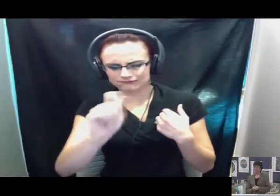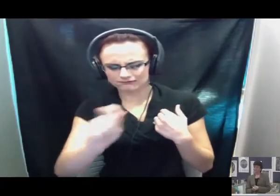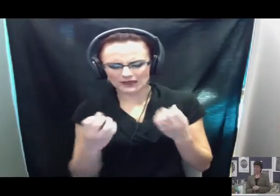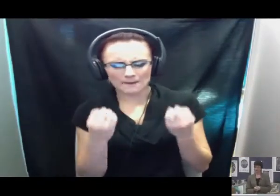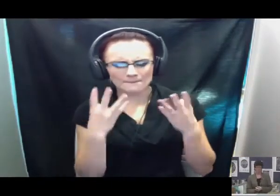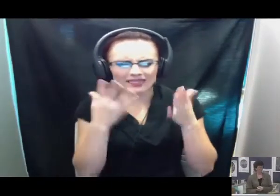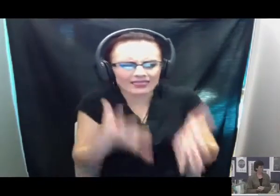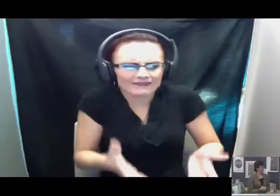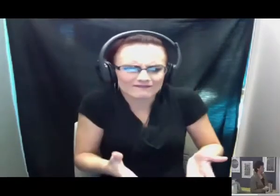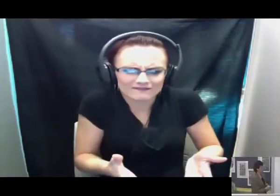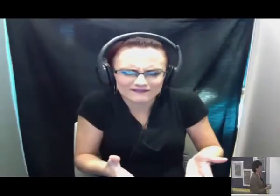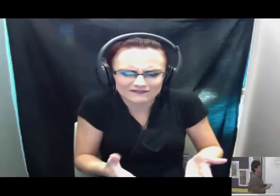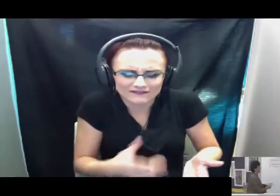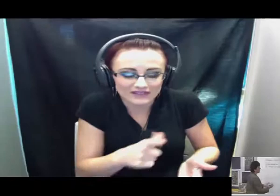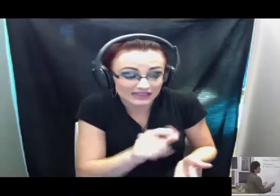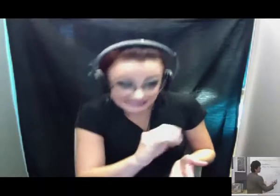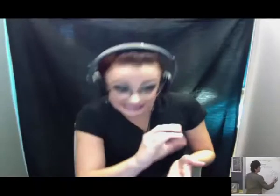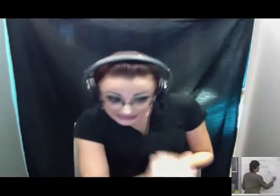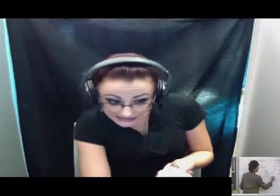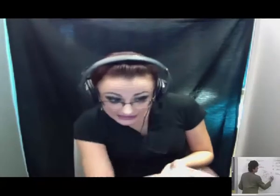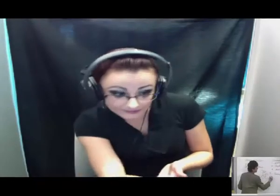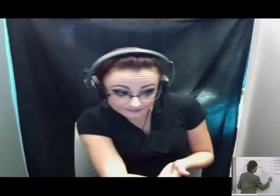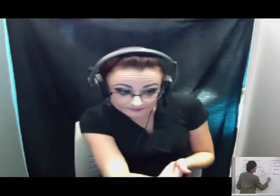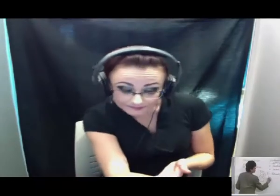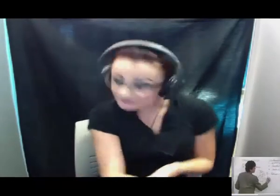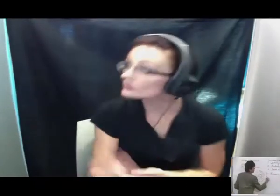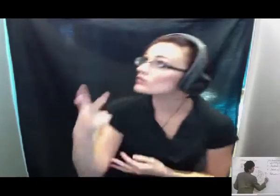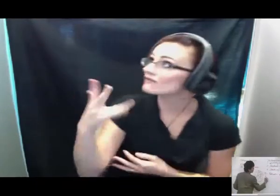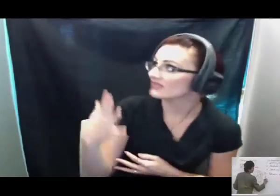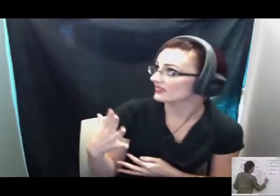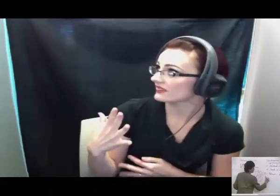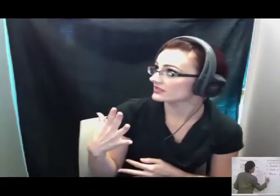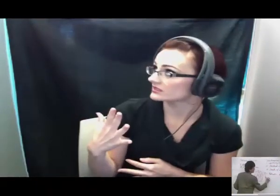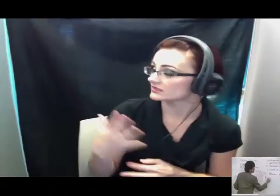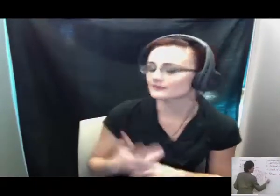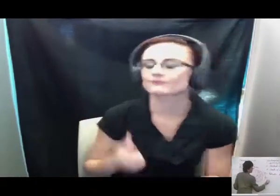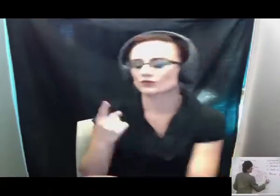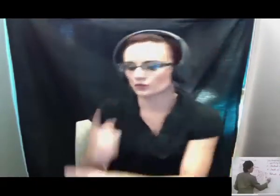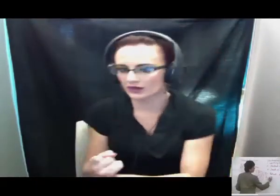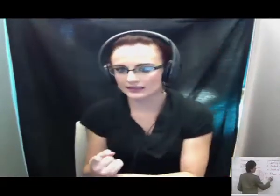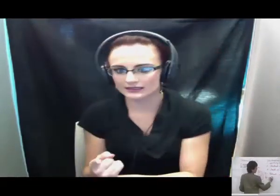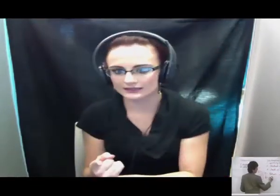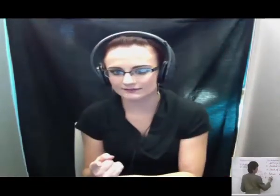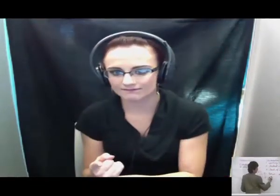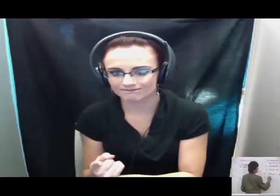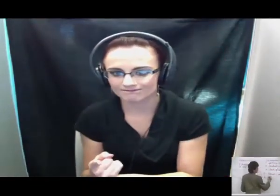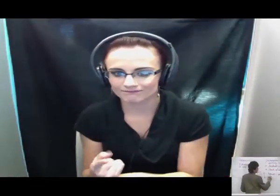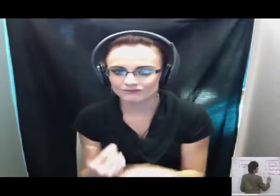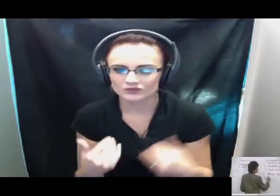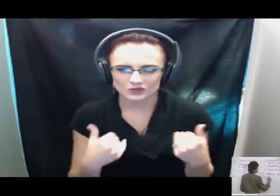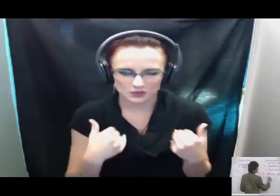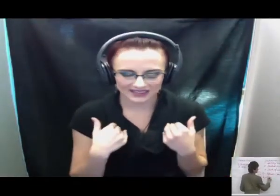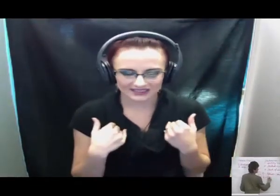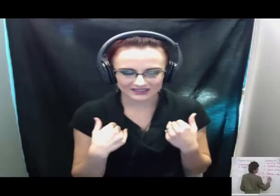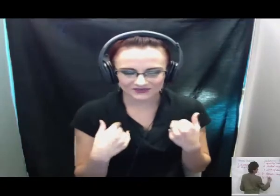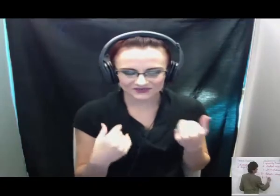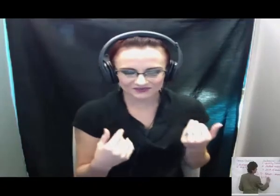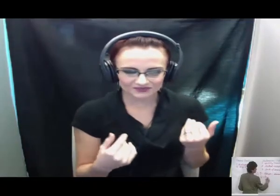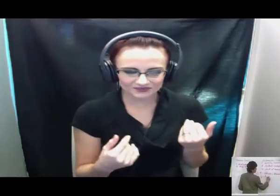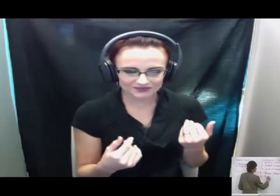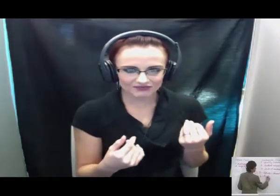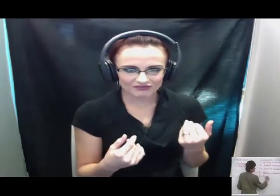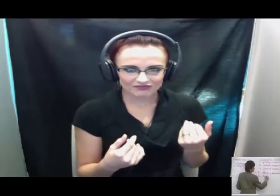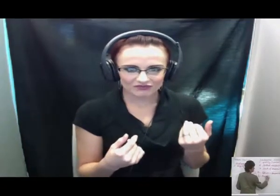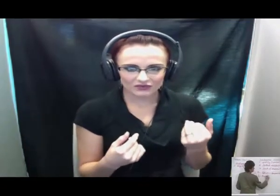Lacey? 3/5. Good. And out of those 3/5, 1/5 were what we called loyalists.